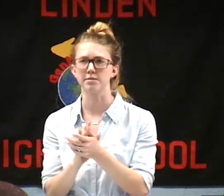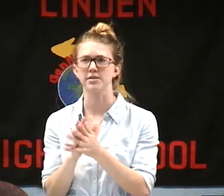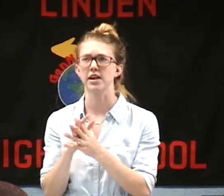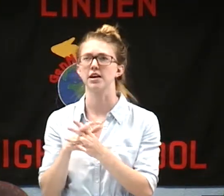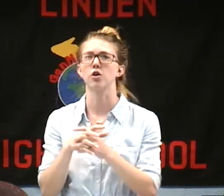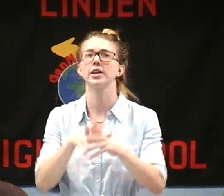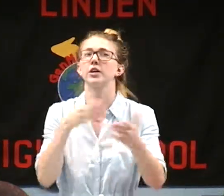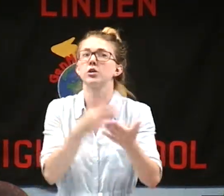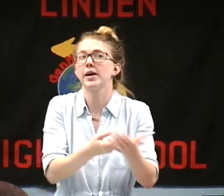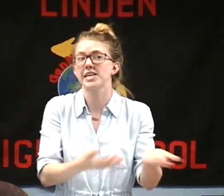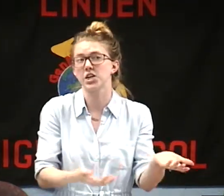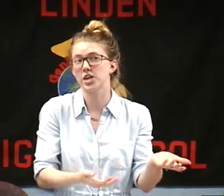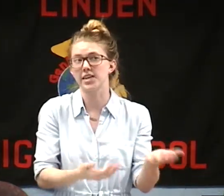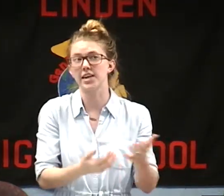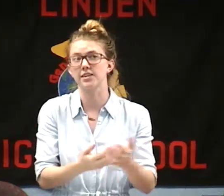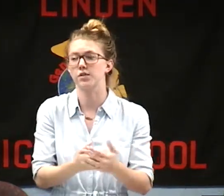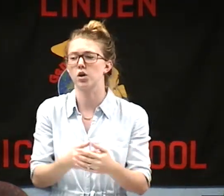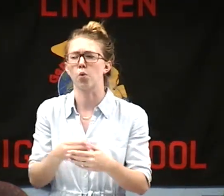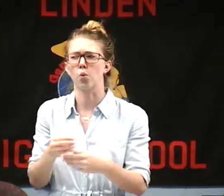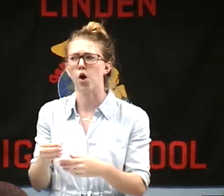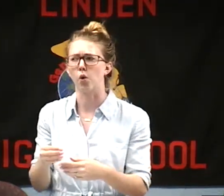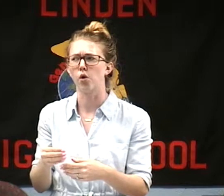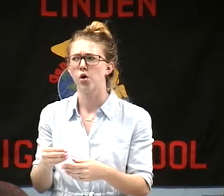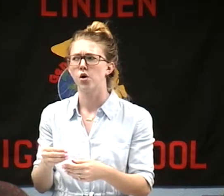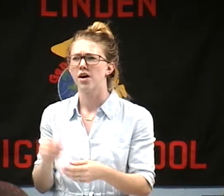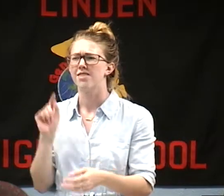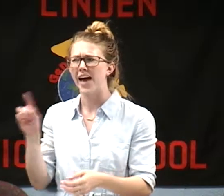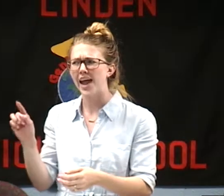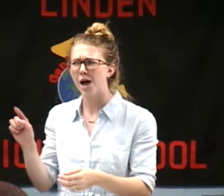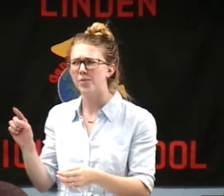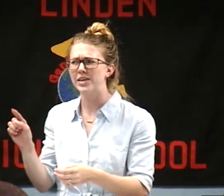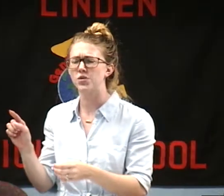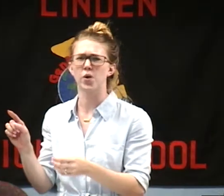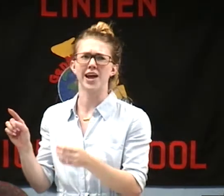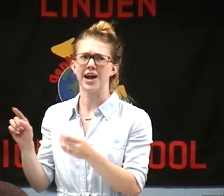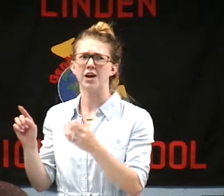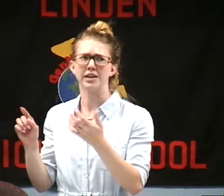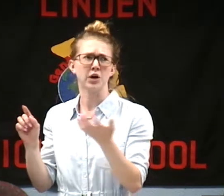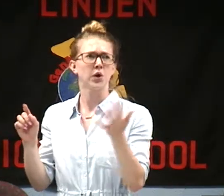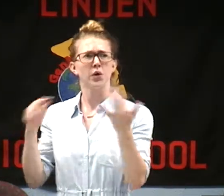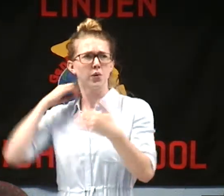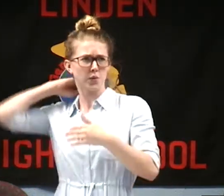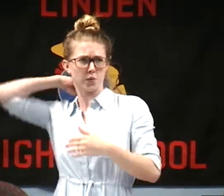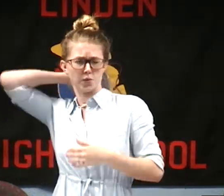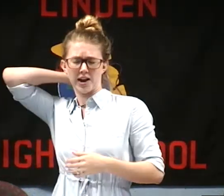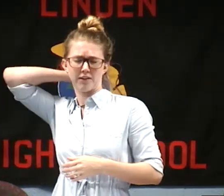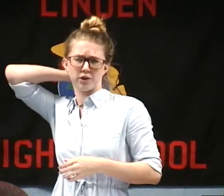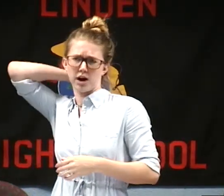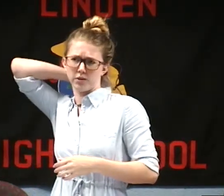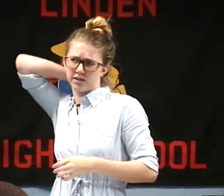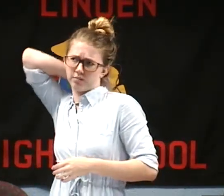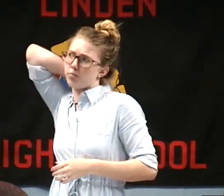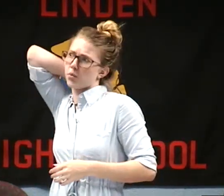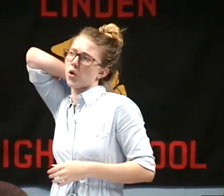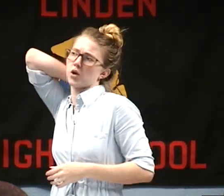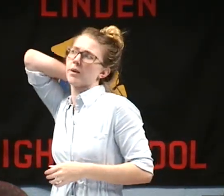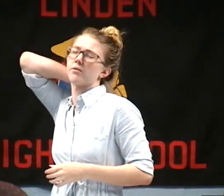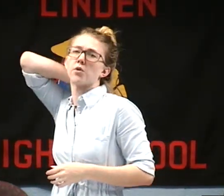names. Or like you can pay attention to dates if you're like, whoa, that happened when like right after I was born or right before I